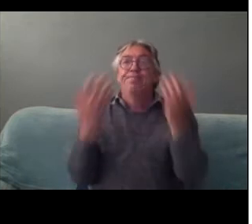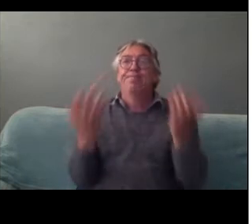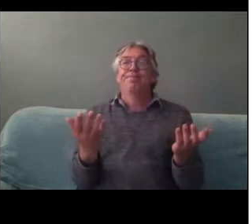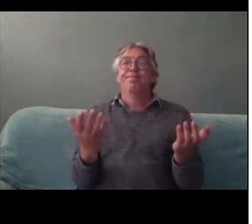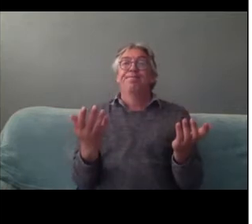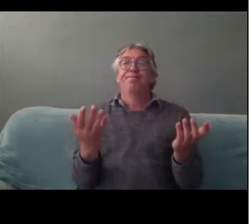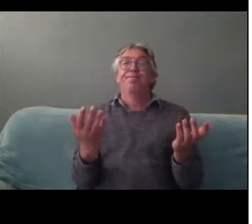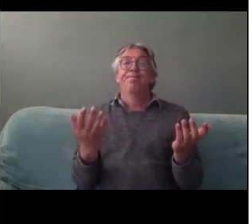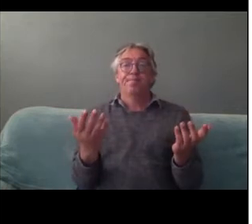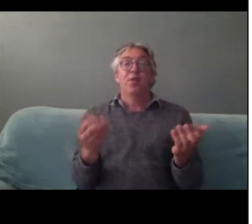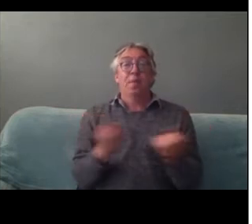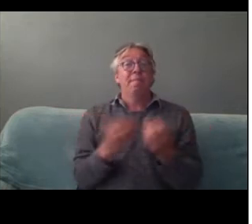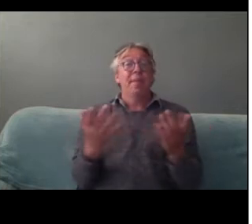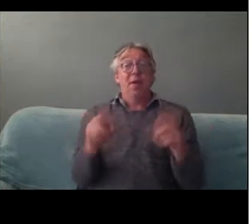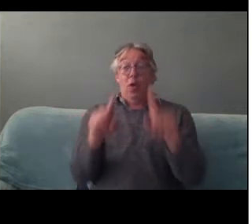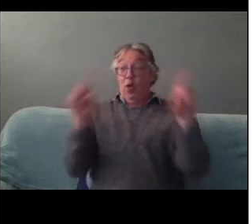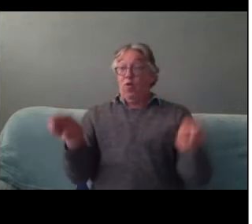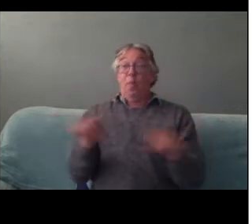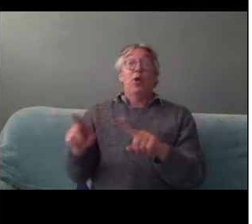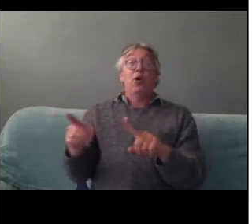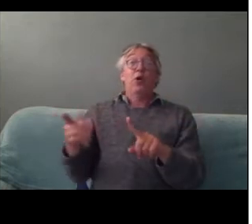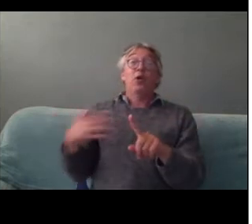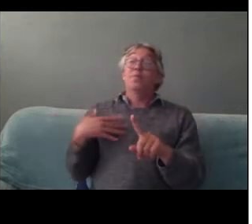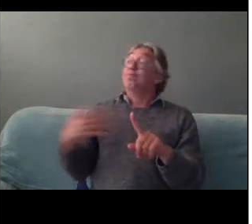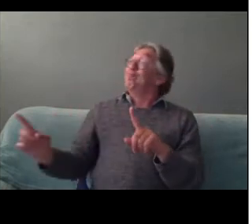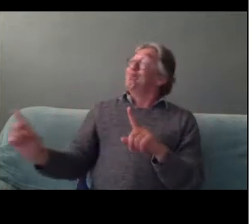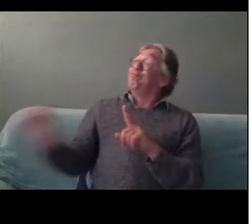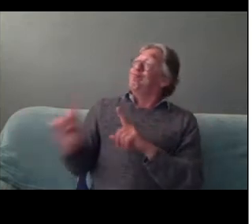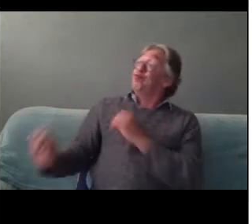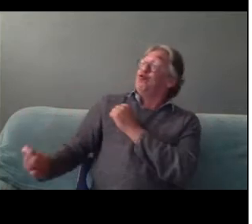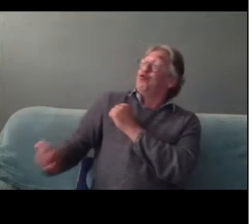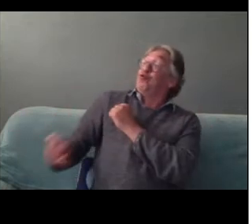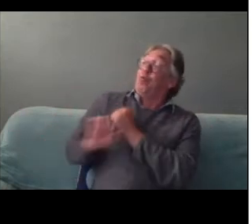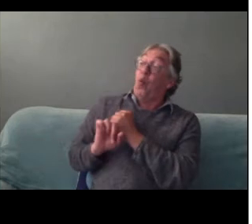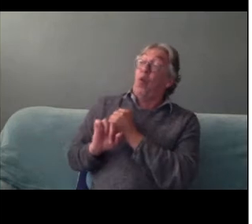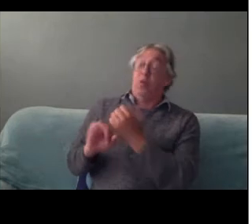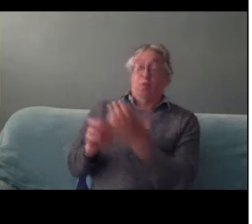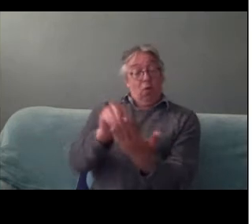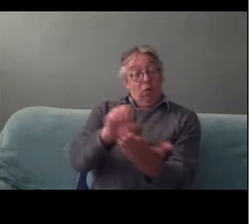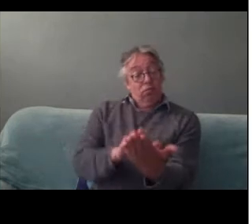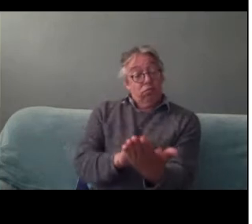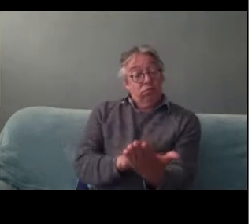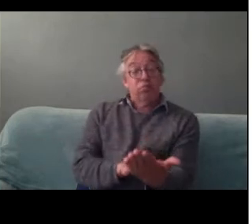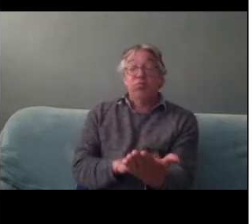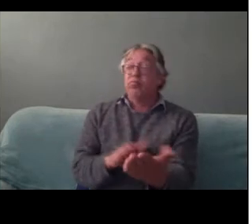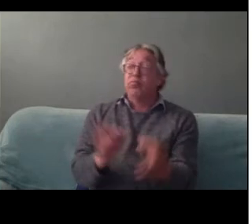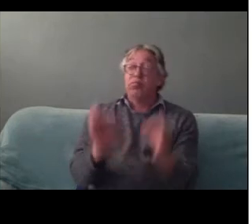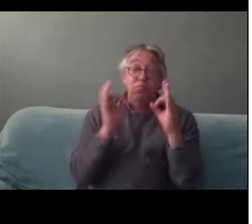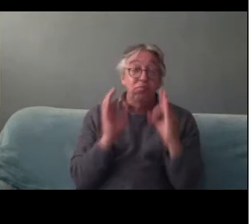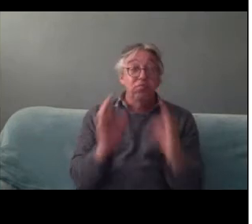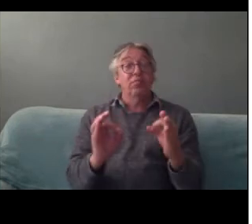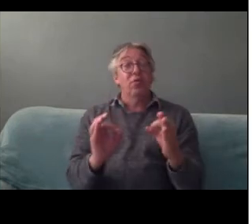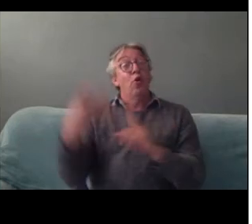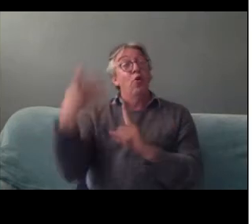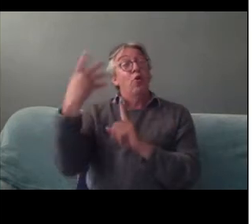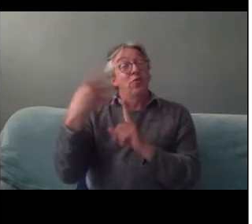to have a correct assessment that respect their human rights is still a big barrier.